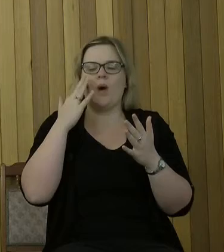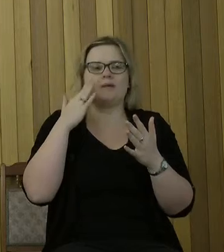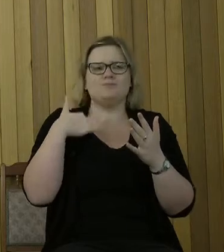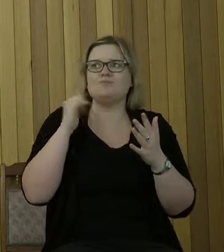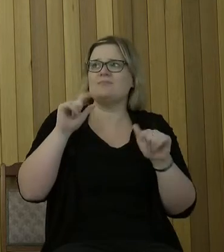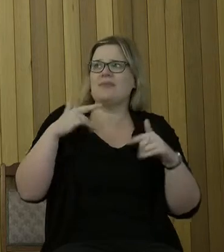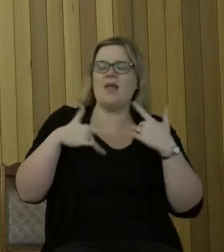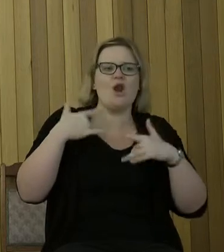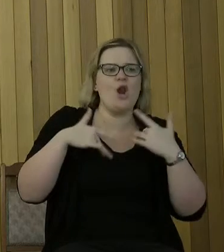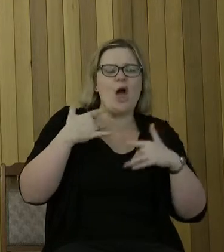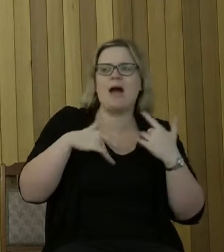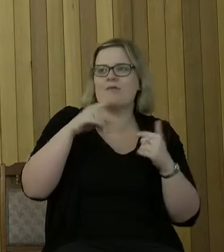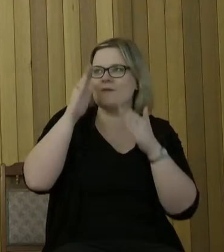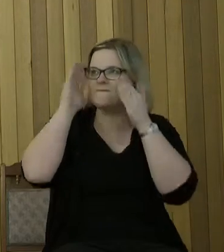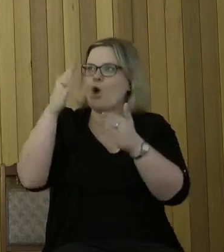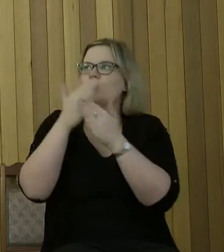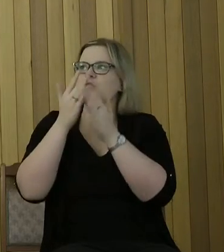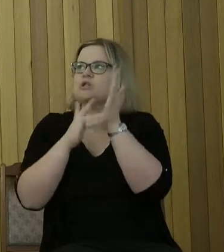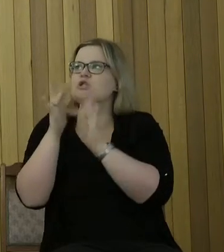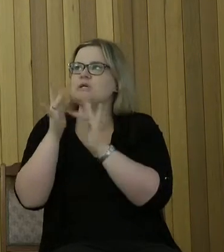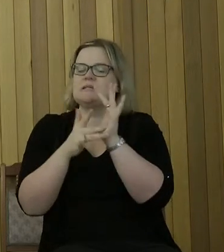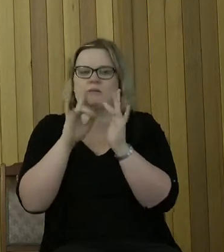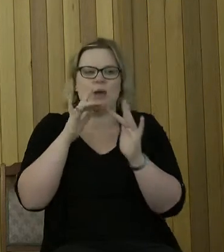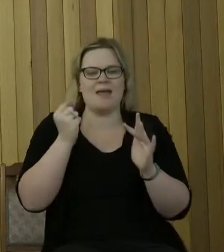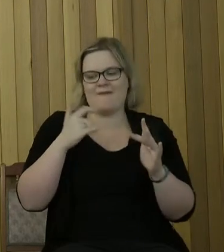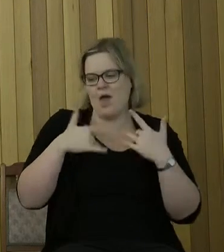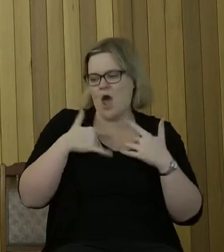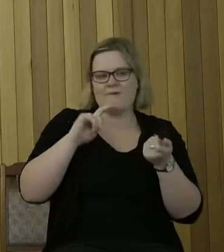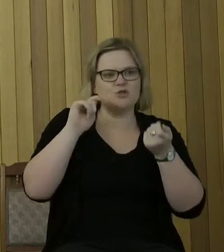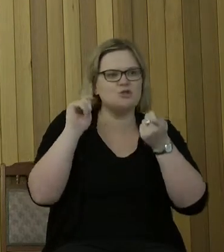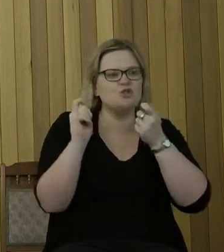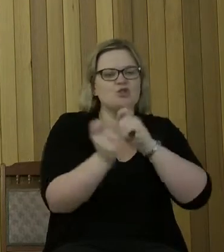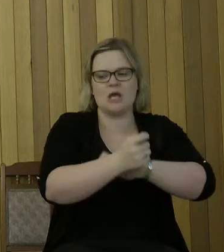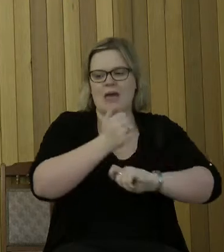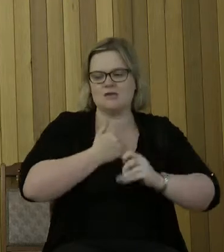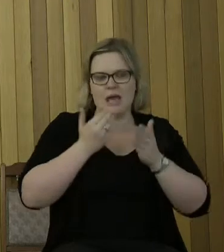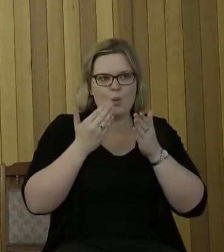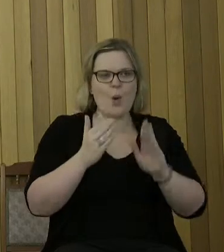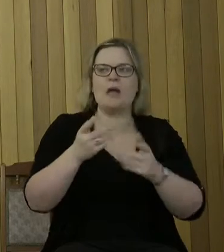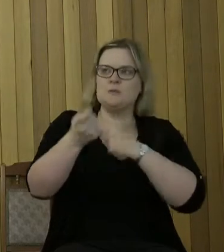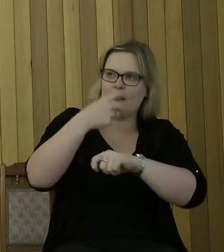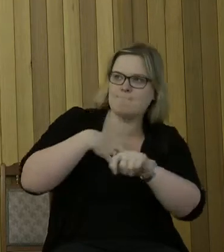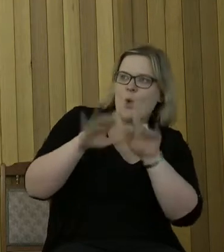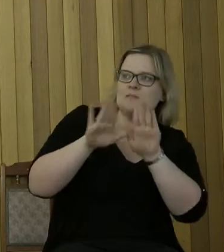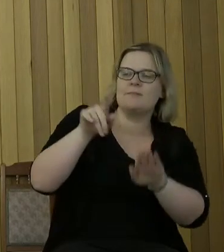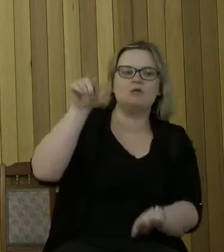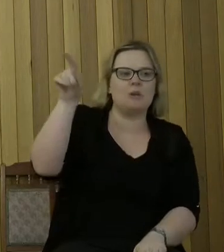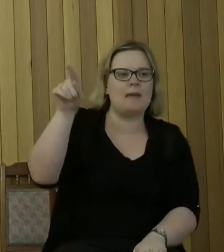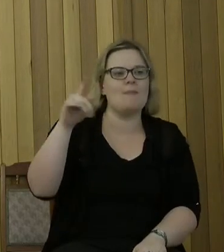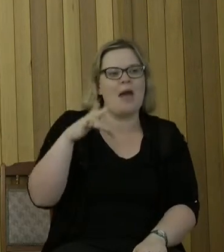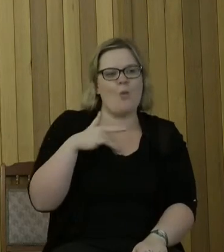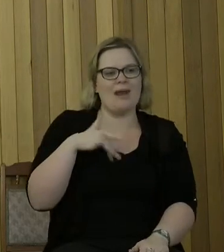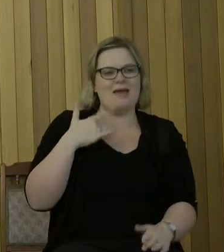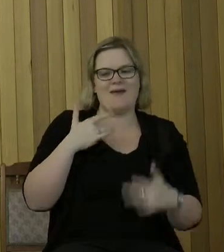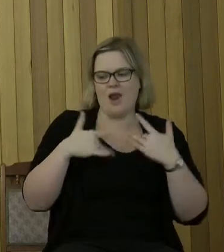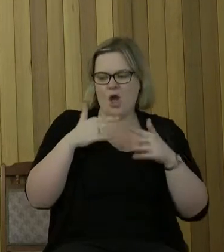live lives focused on Jesus Christ, we can live lives changing our character to become more and more like him. And we live life focused